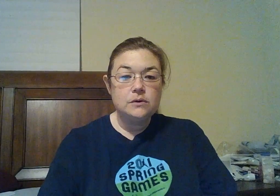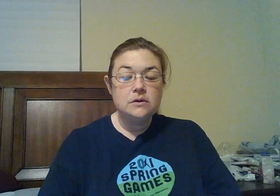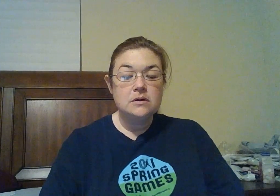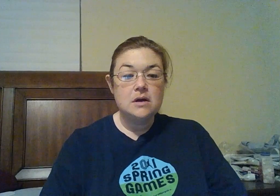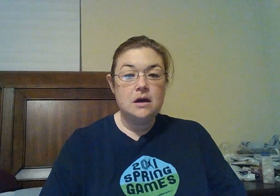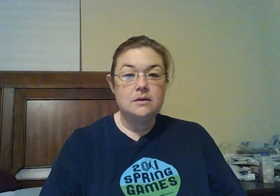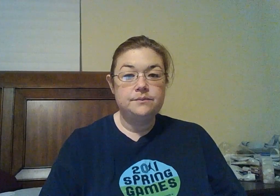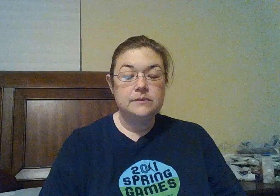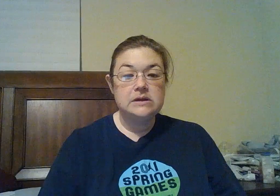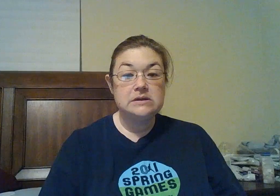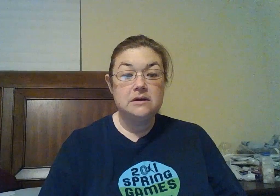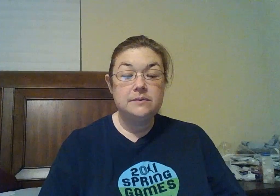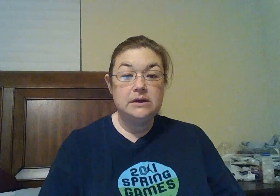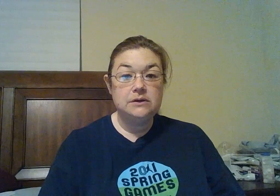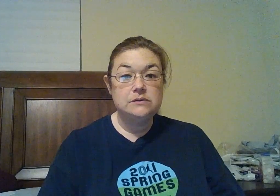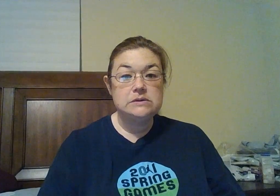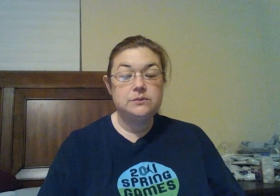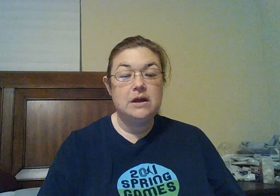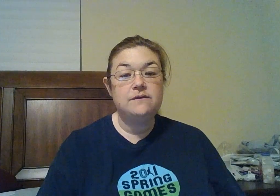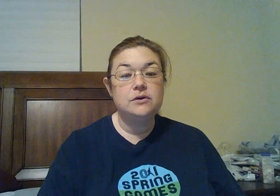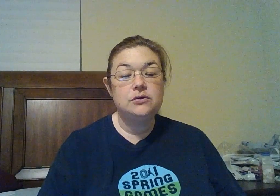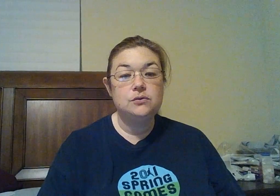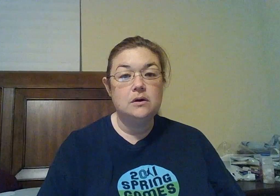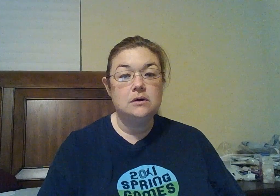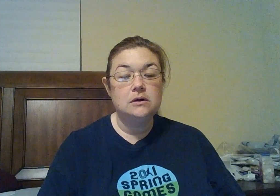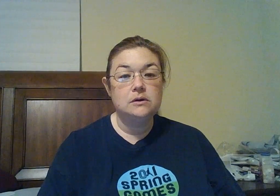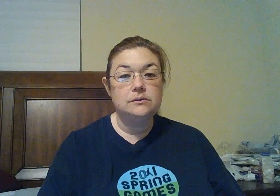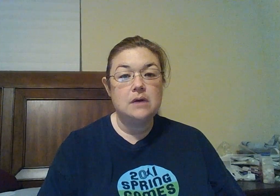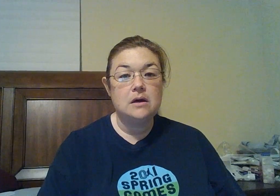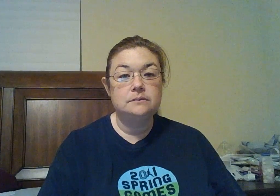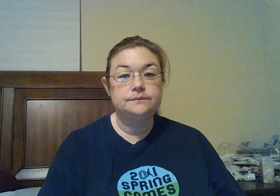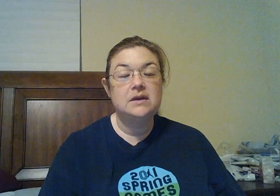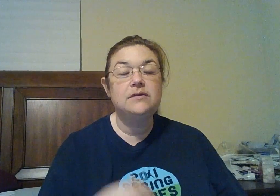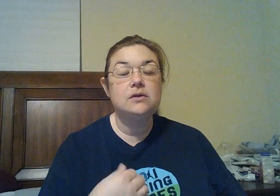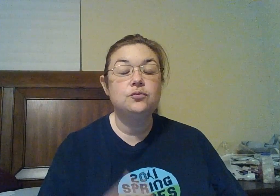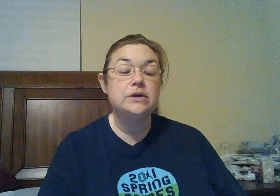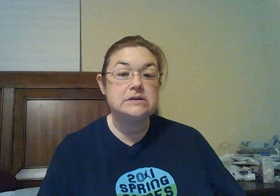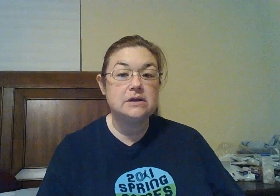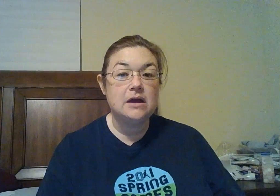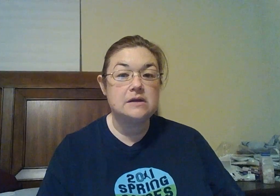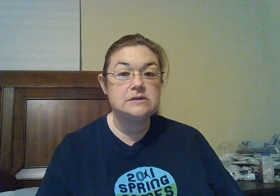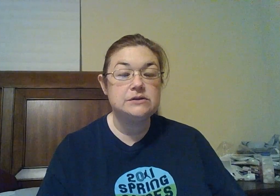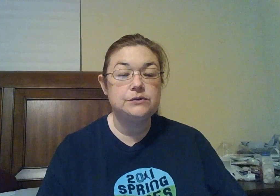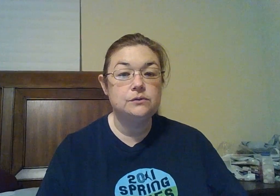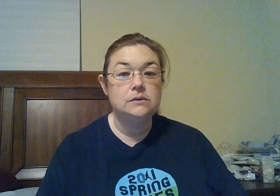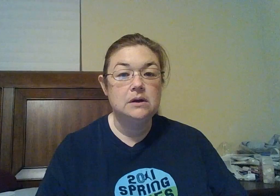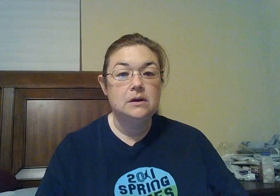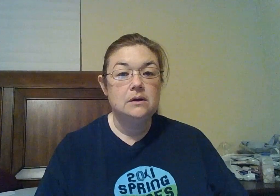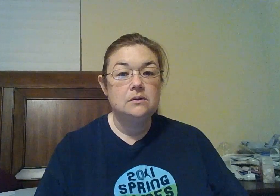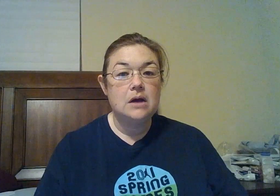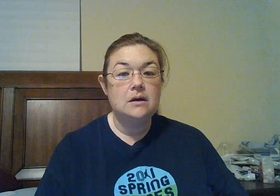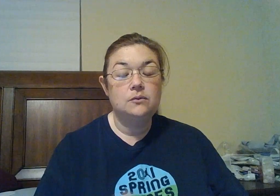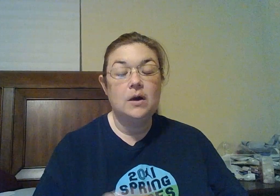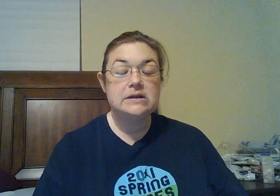For is going to be used whenever you are giving a reason as to why